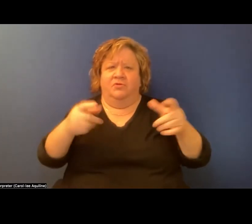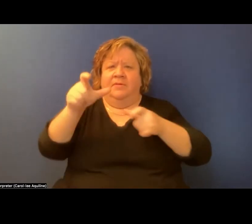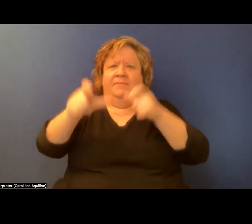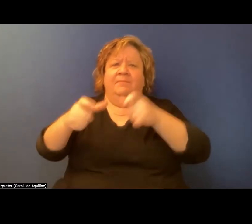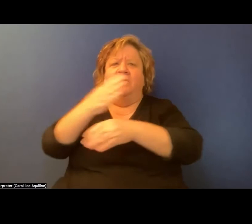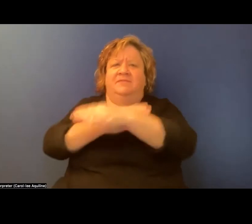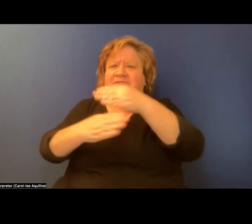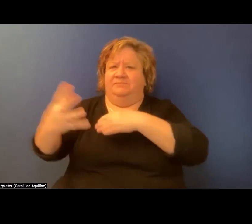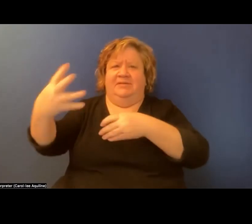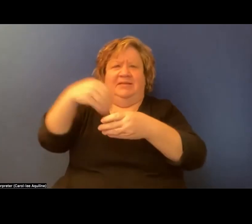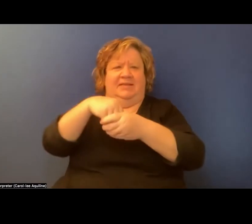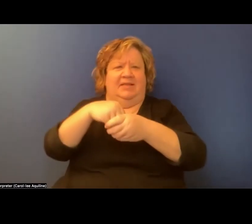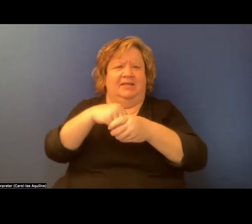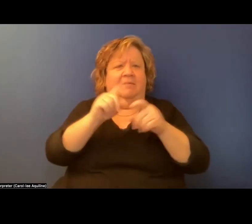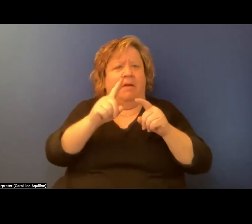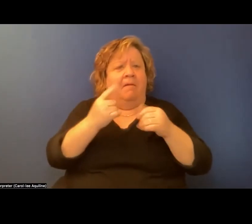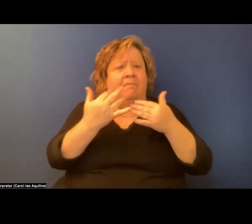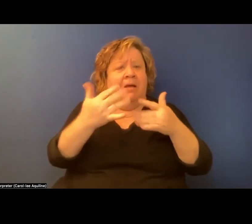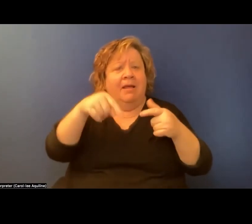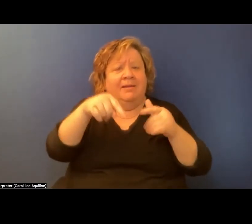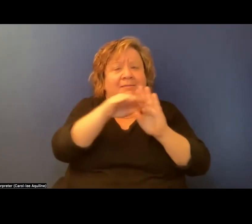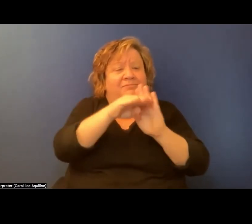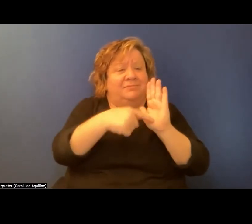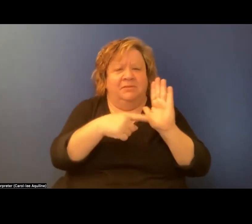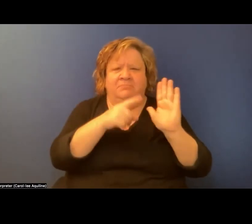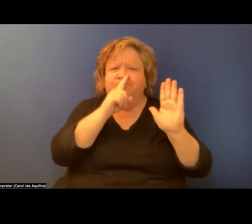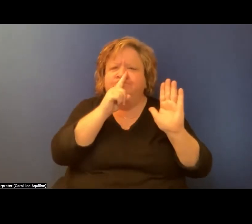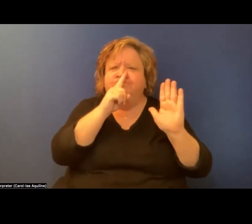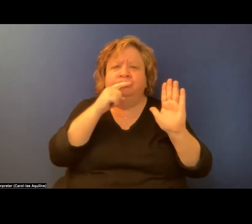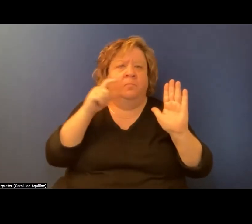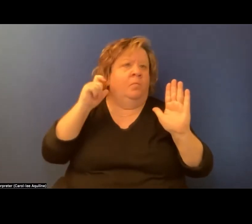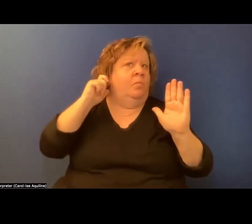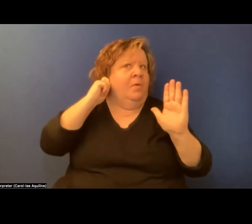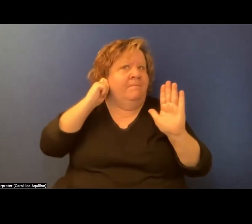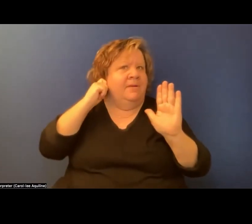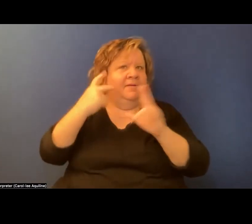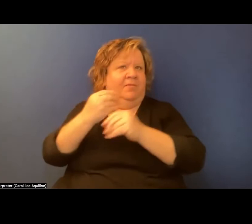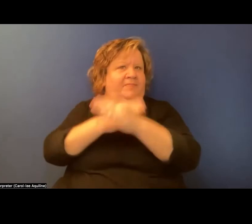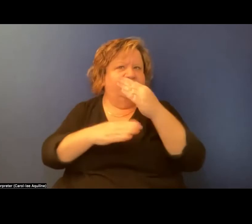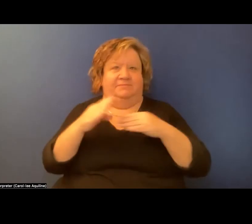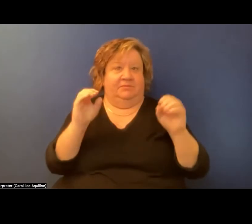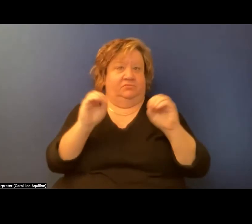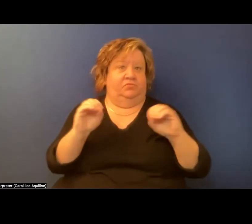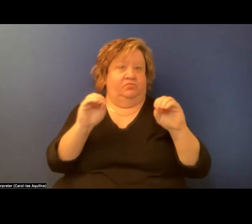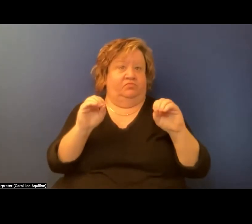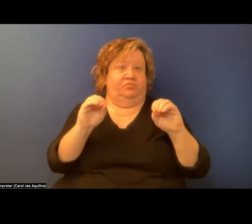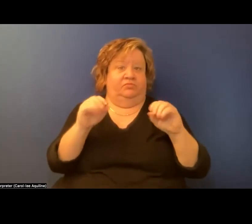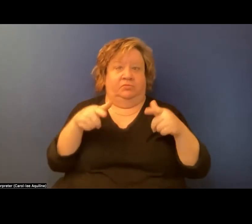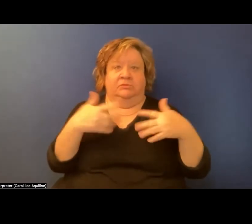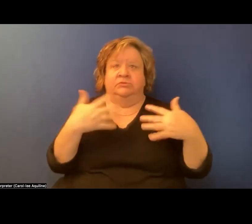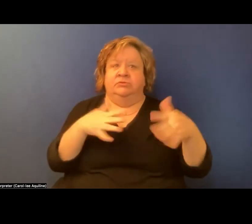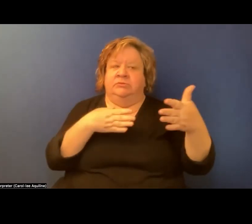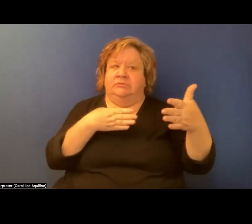the details that creates the challenges for you to understand that our coverage is not